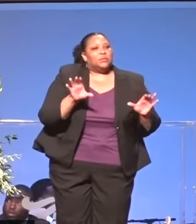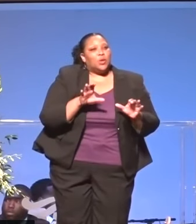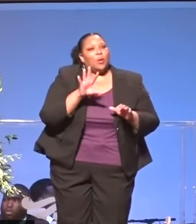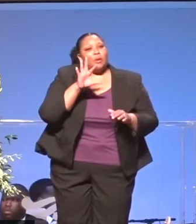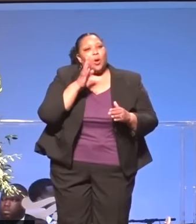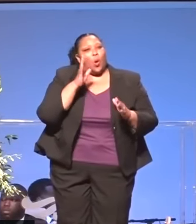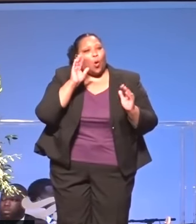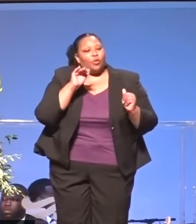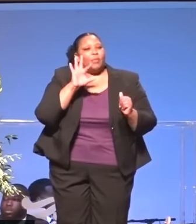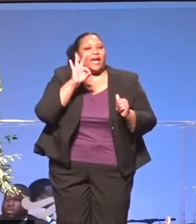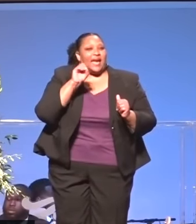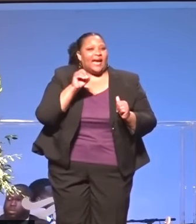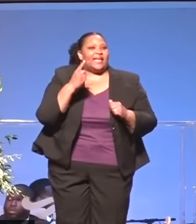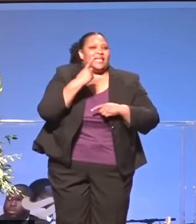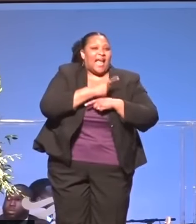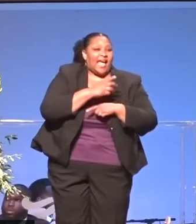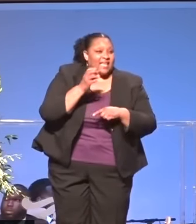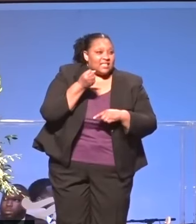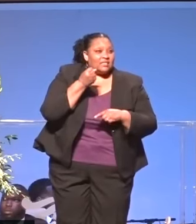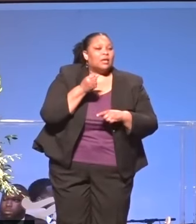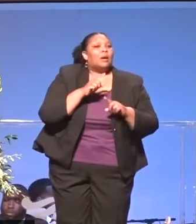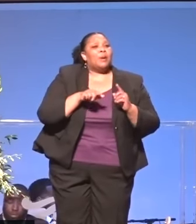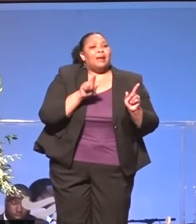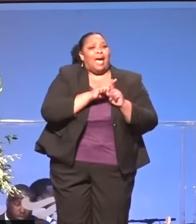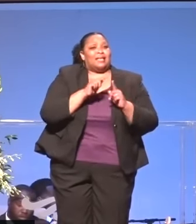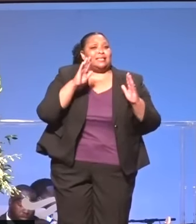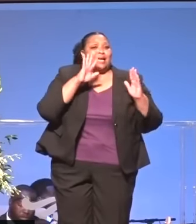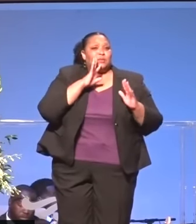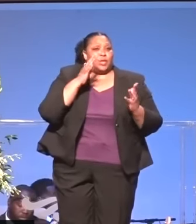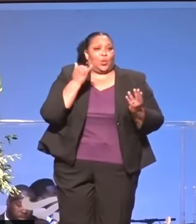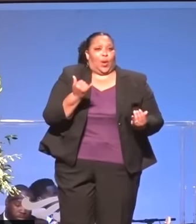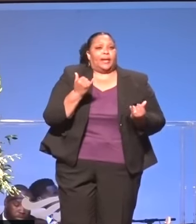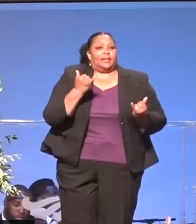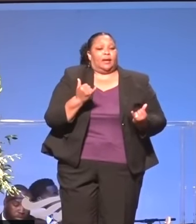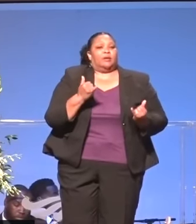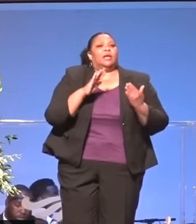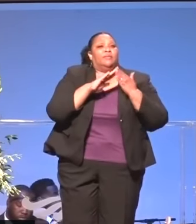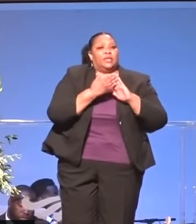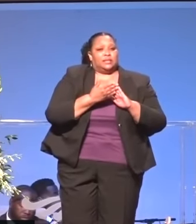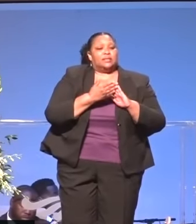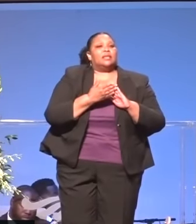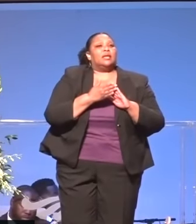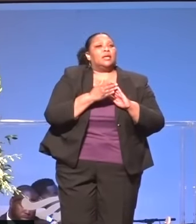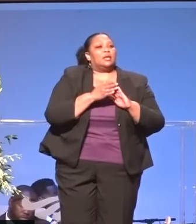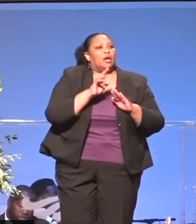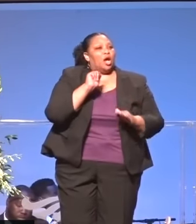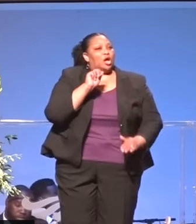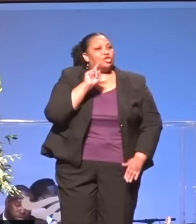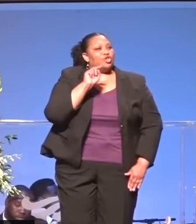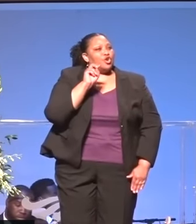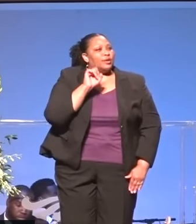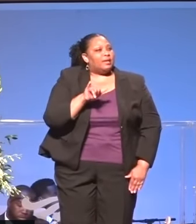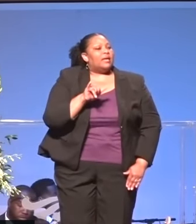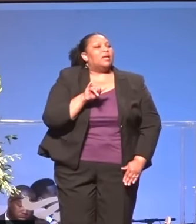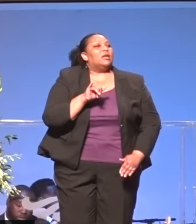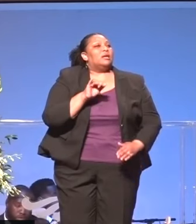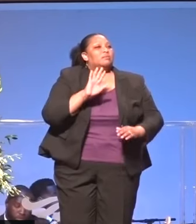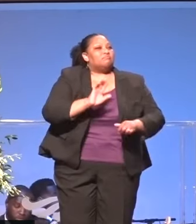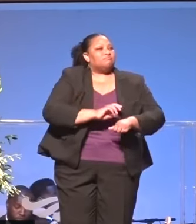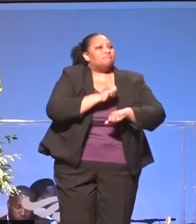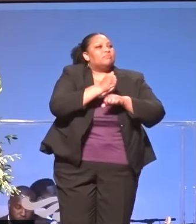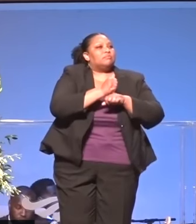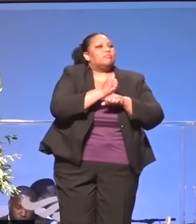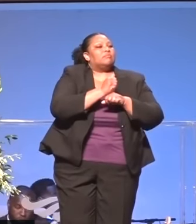90-day period. But as I speak right now, the city attorney is drafting an